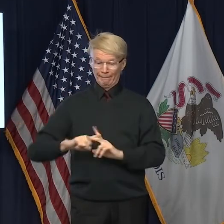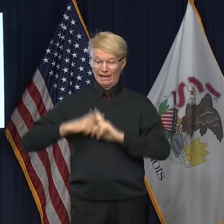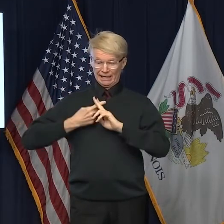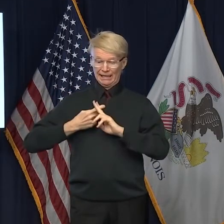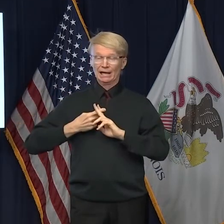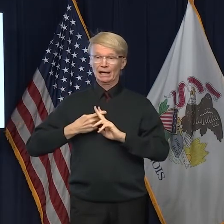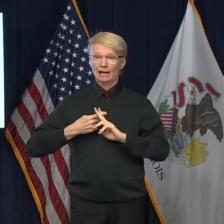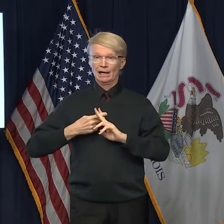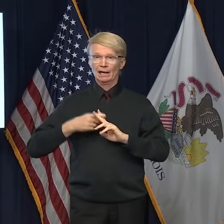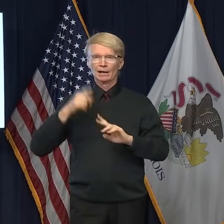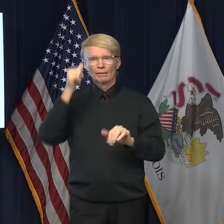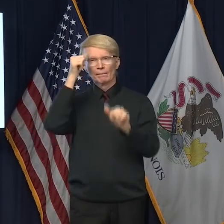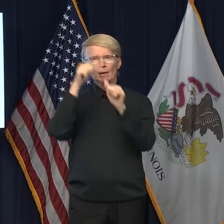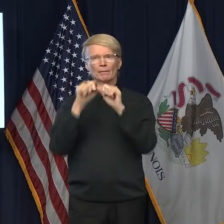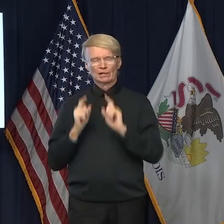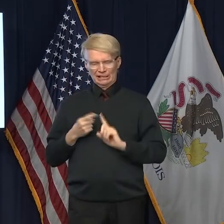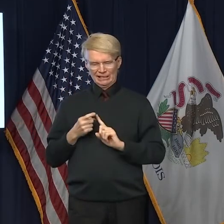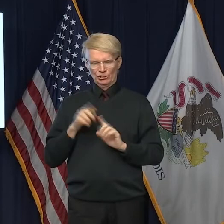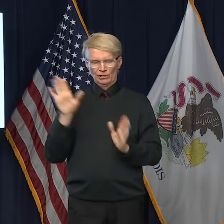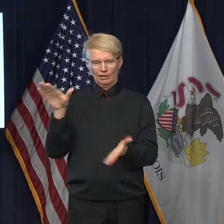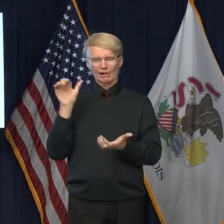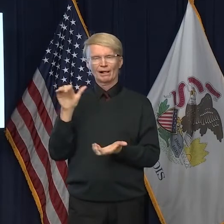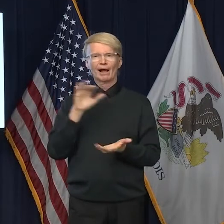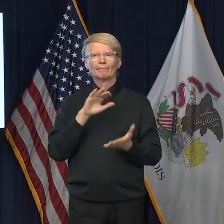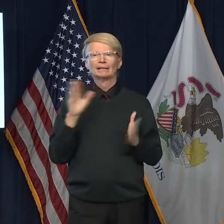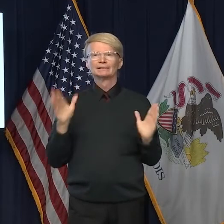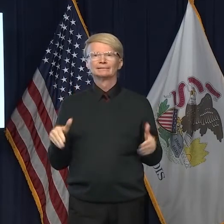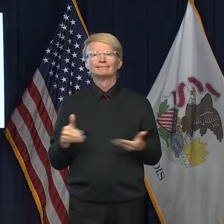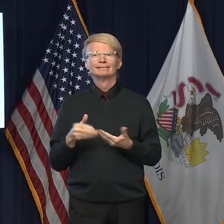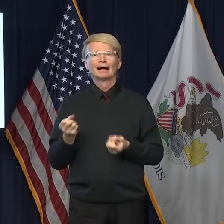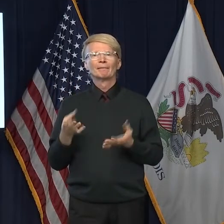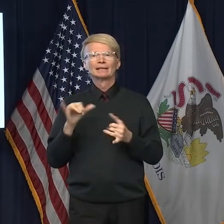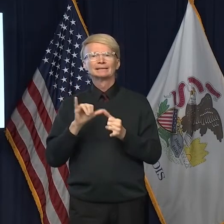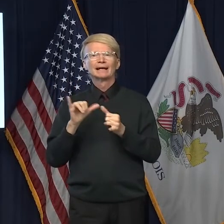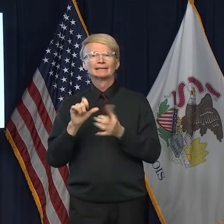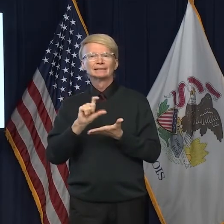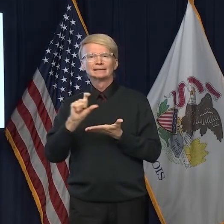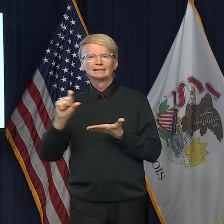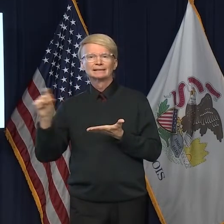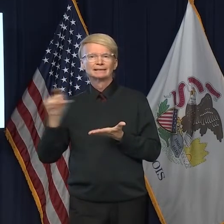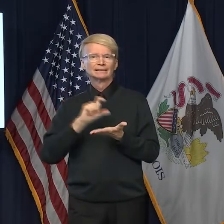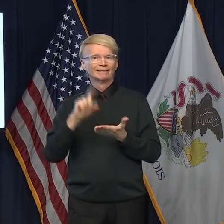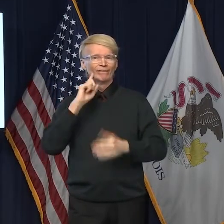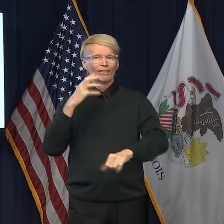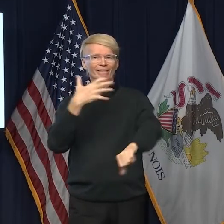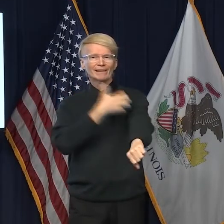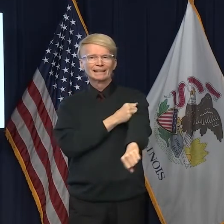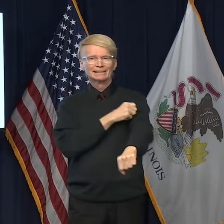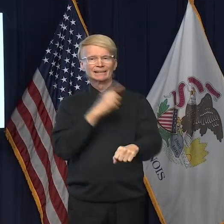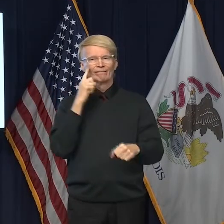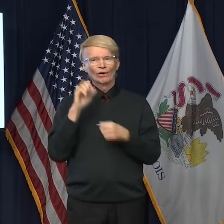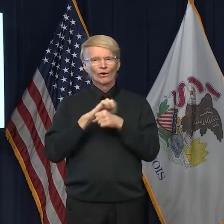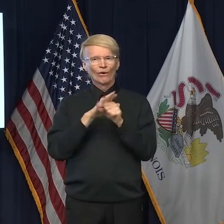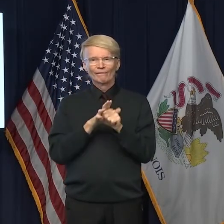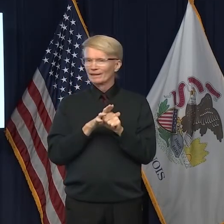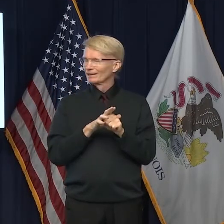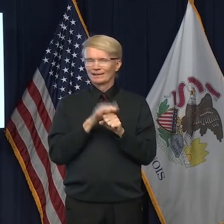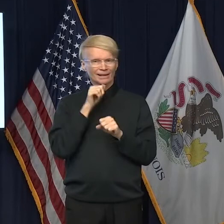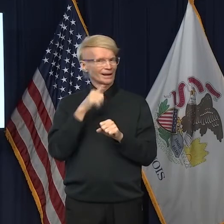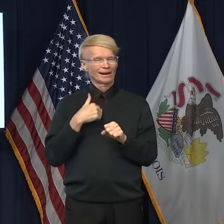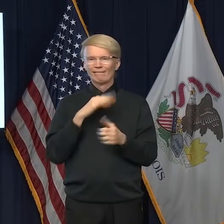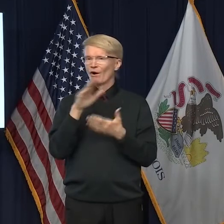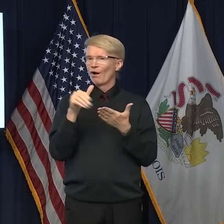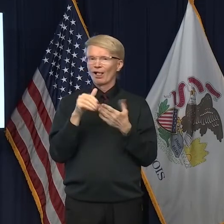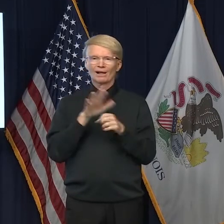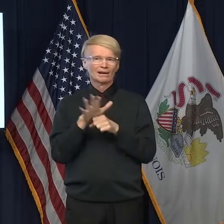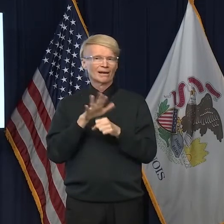criteria for just the initial allotment, remember that we are not going to have enough vaccine for all the people that are in 1A. So even the